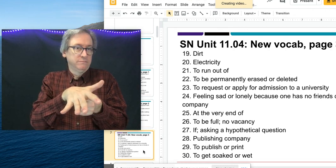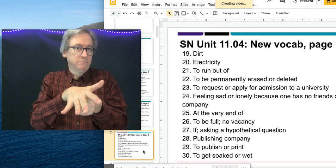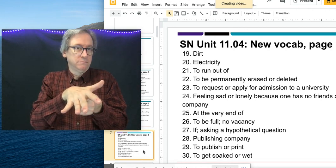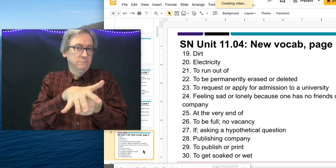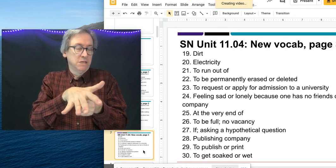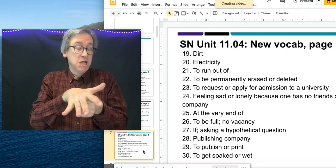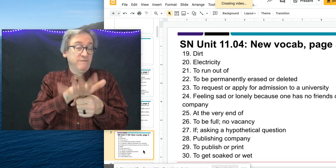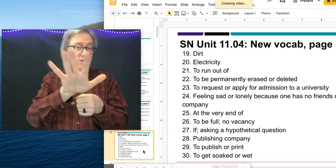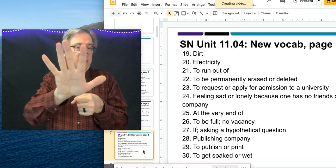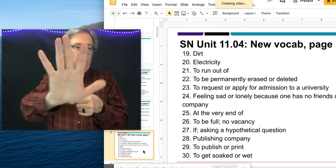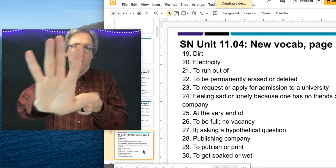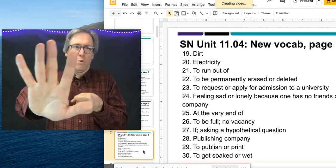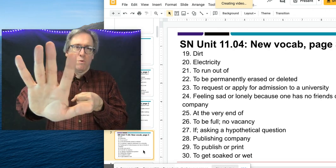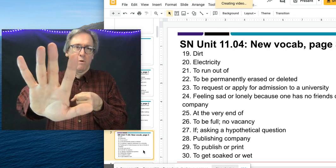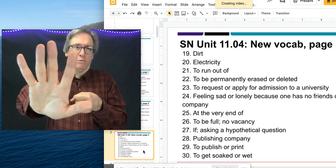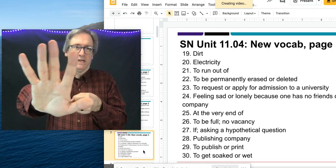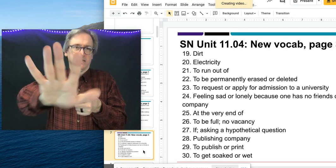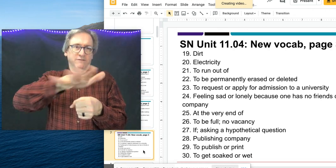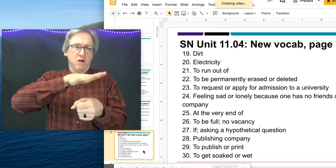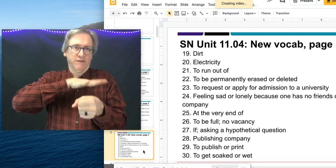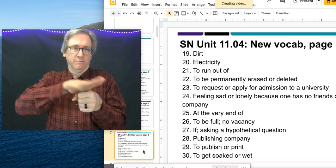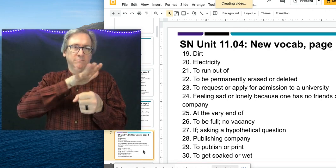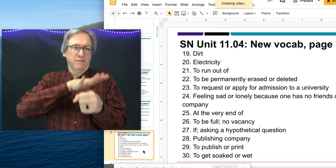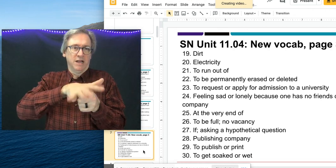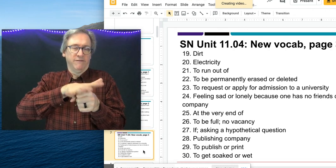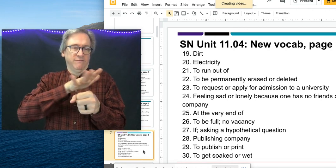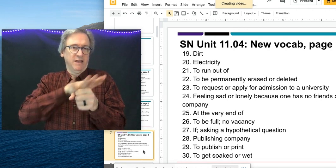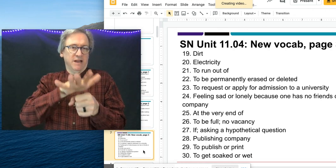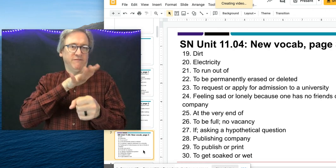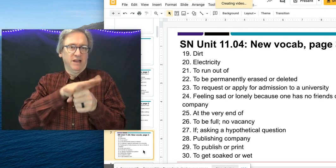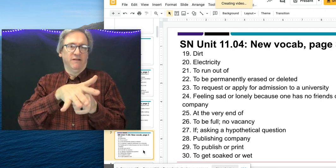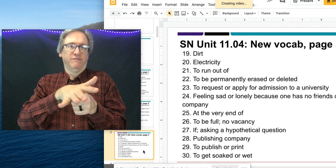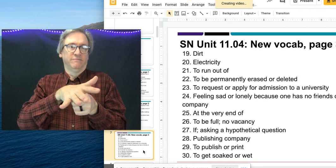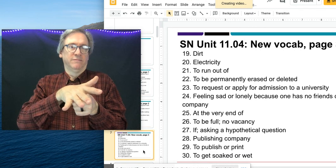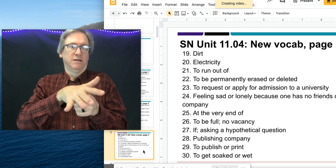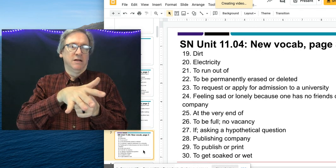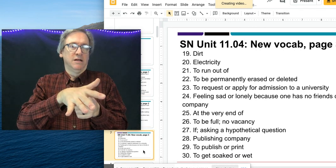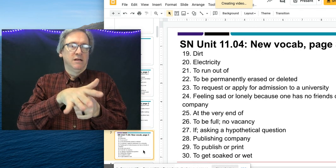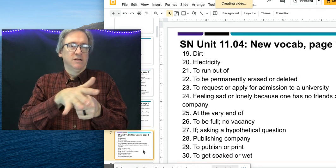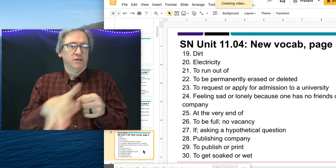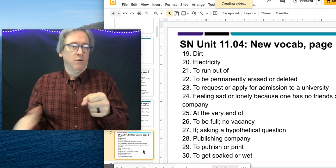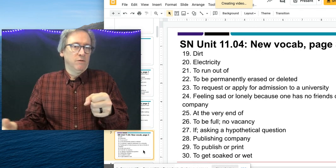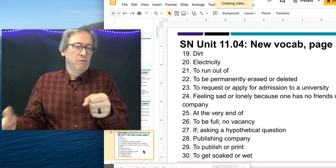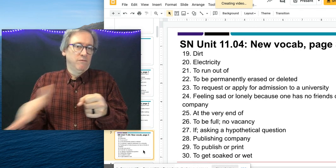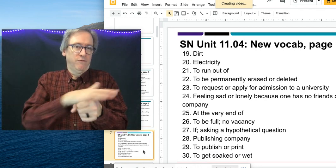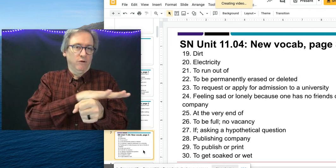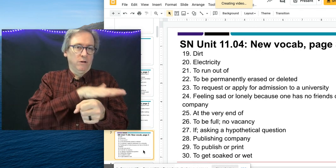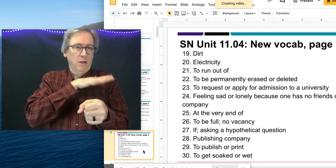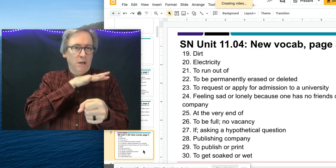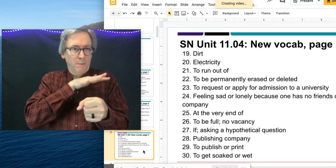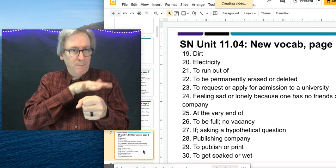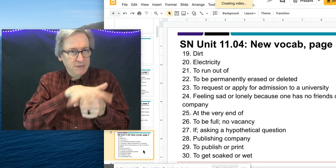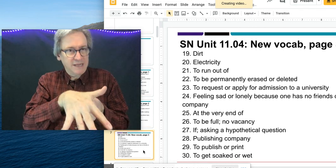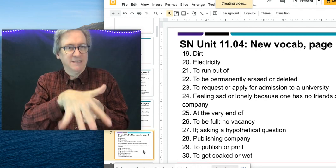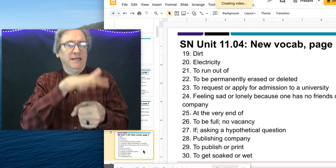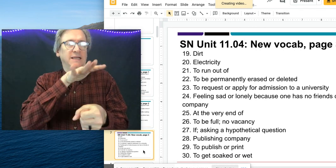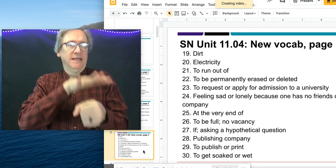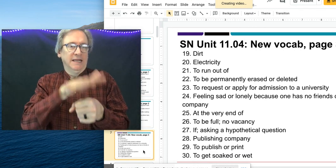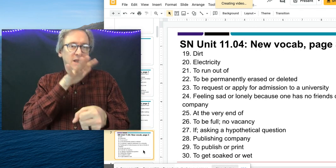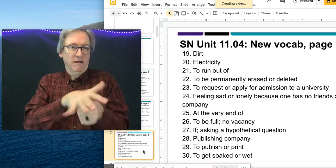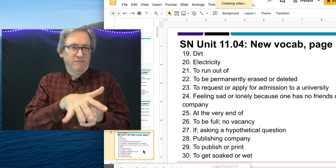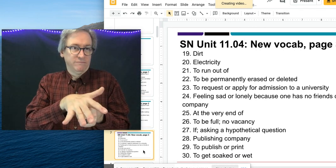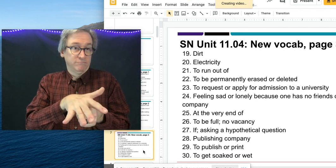enough. If you're telling someone, whoa, whoa, whoa, whoa, that's enough coffee. Enough, enough, enough. So full,